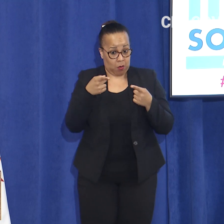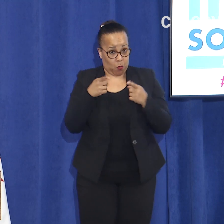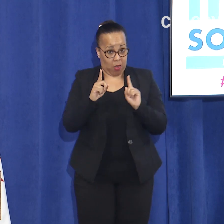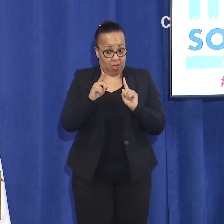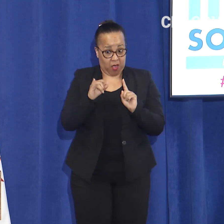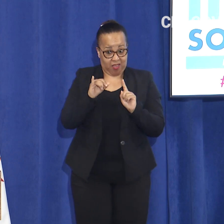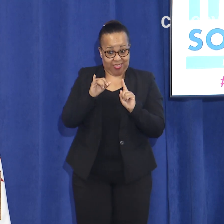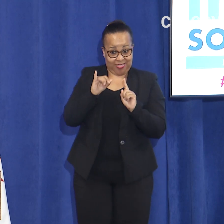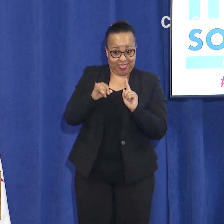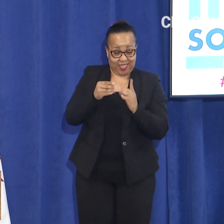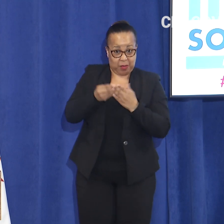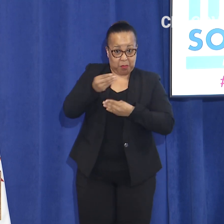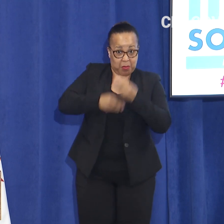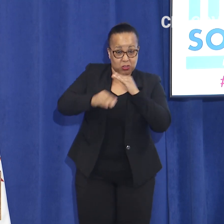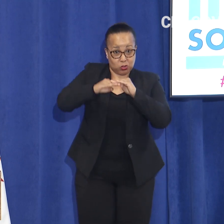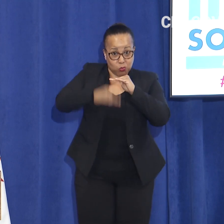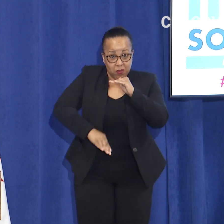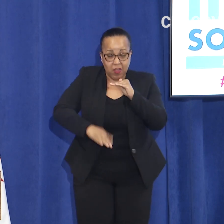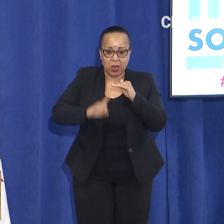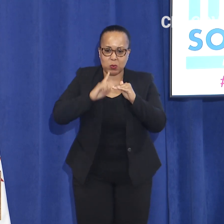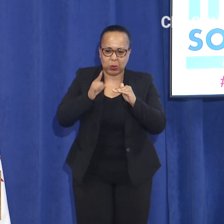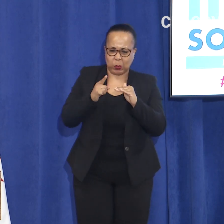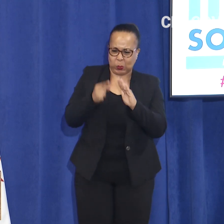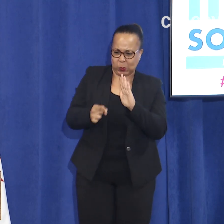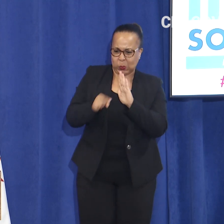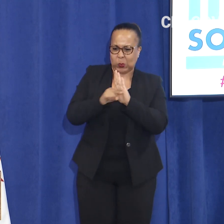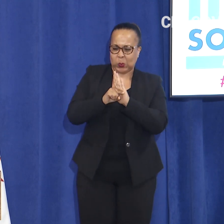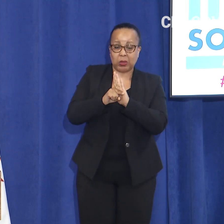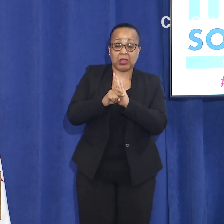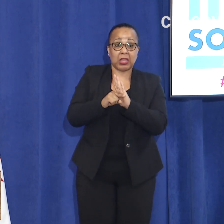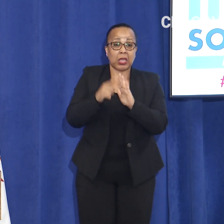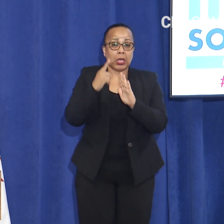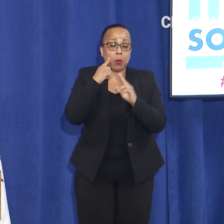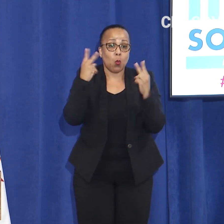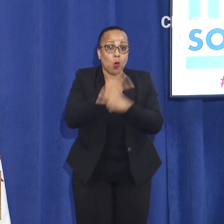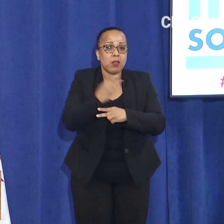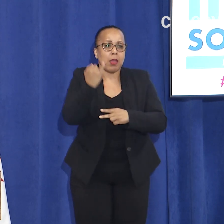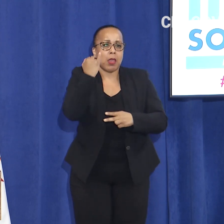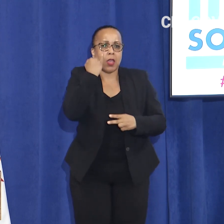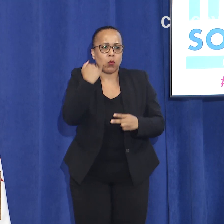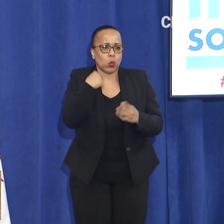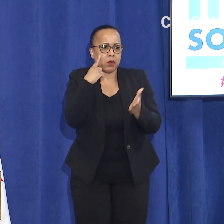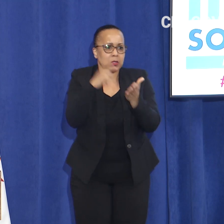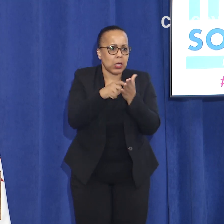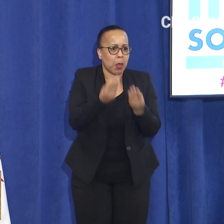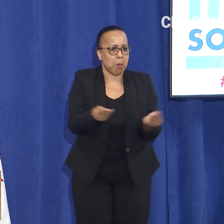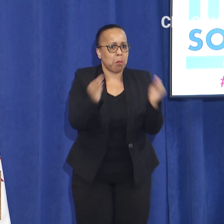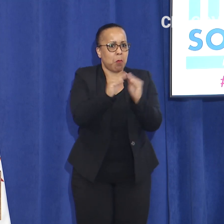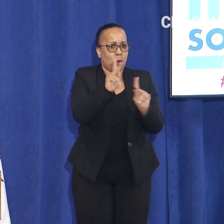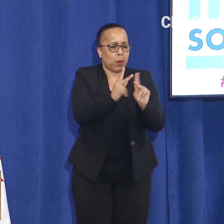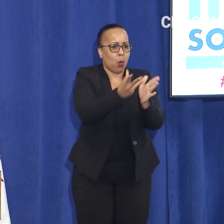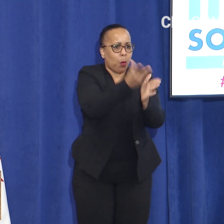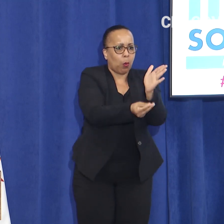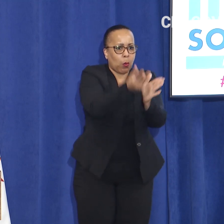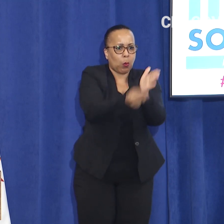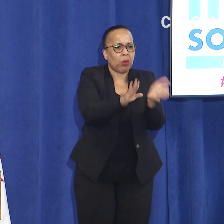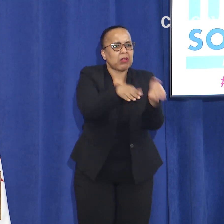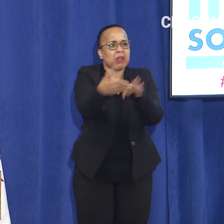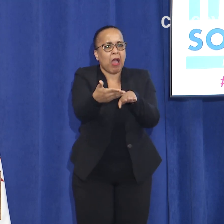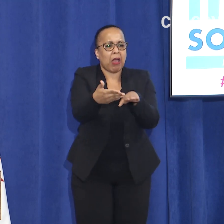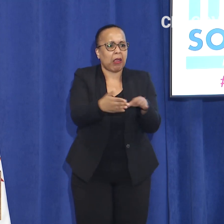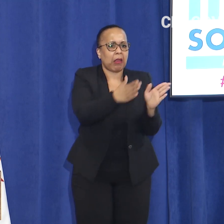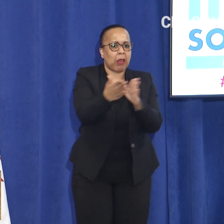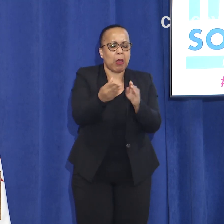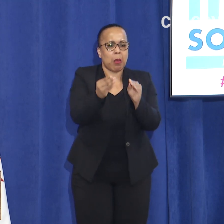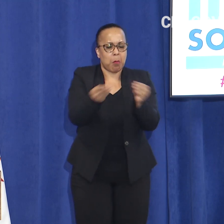this budget shortfall is grim, what would have been worse is if we would have seen more people die and more